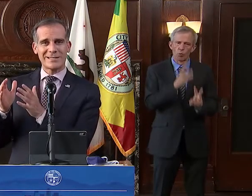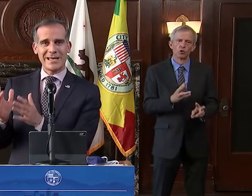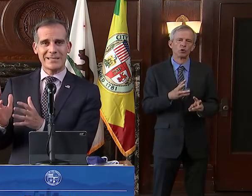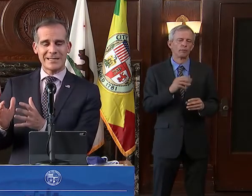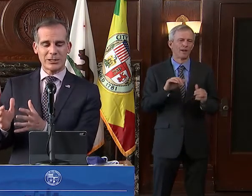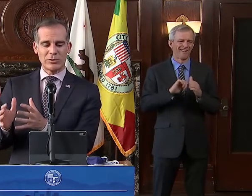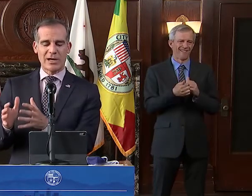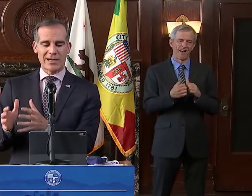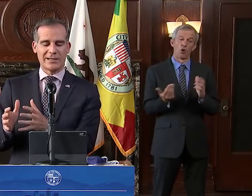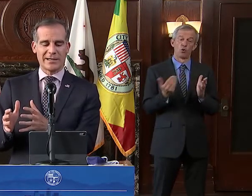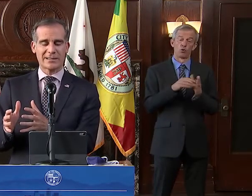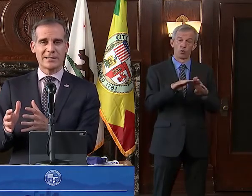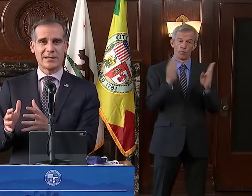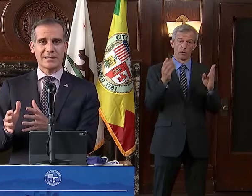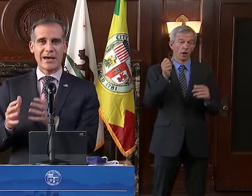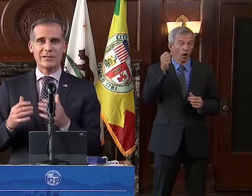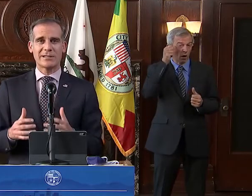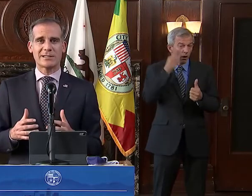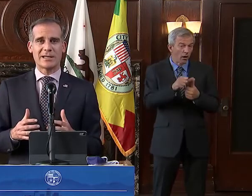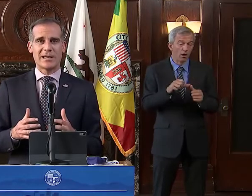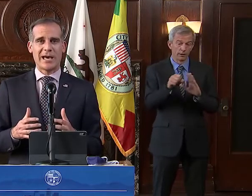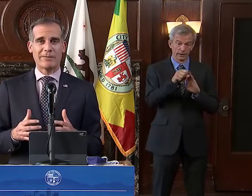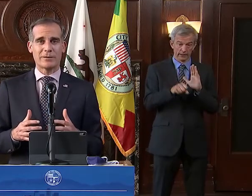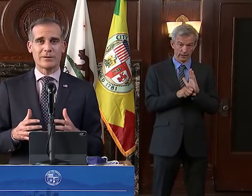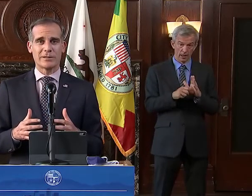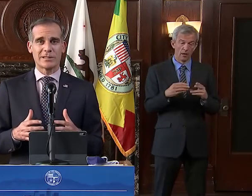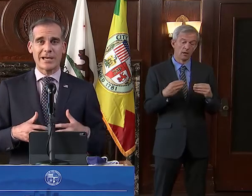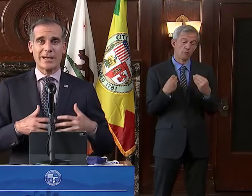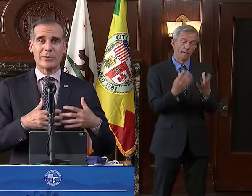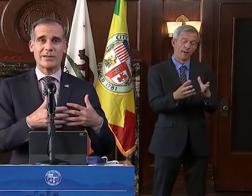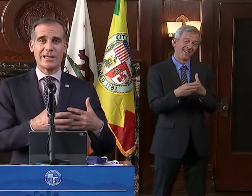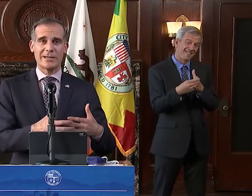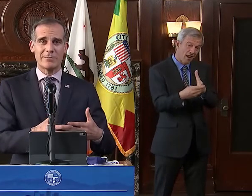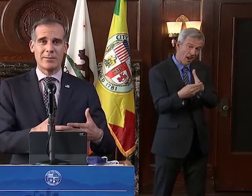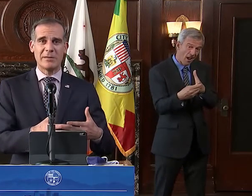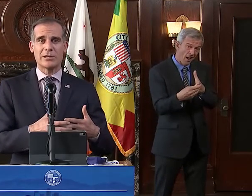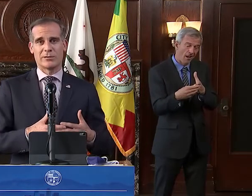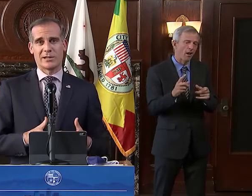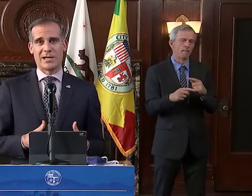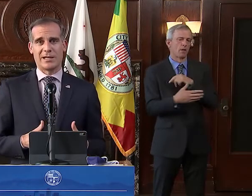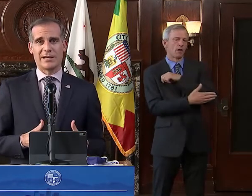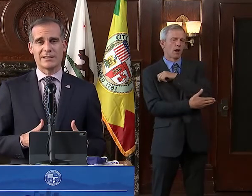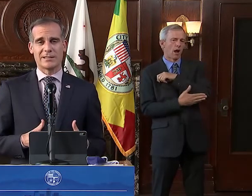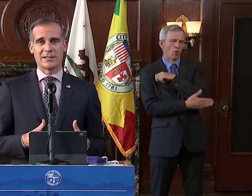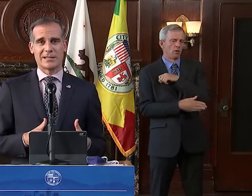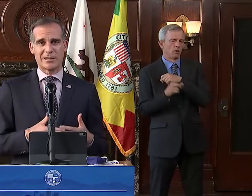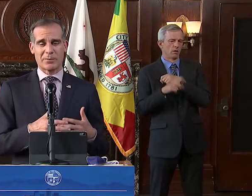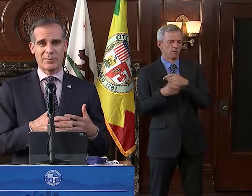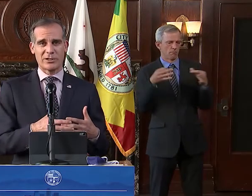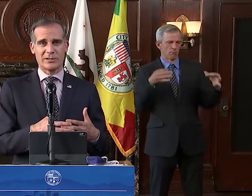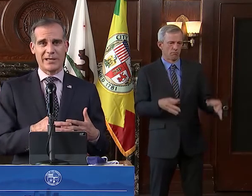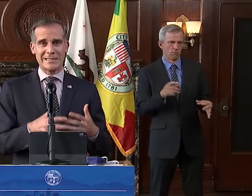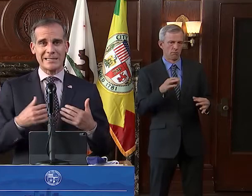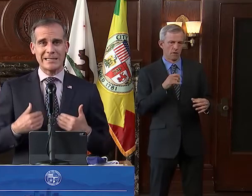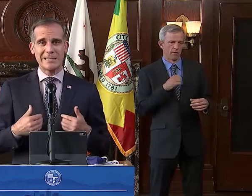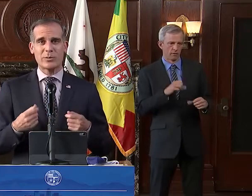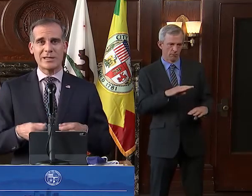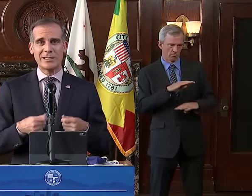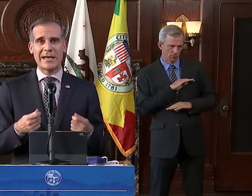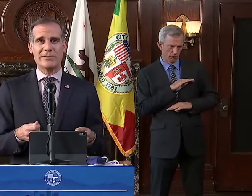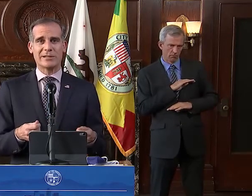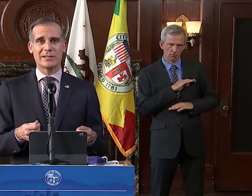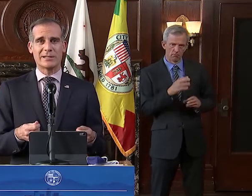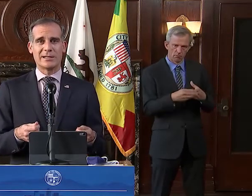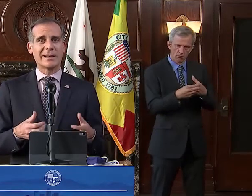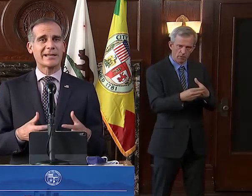when the state sets new guidelines, counties have to decide whether they can meet those guidelines to get the permission. And cities